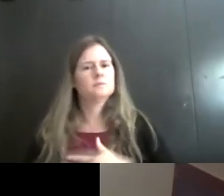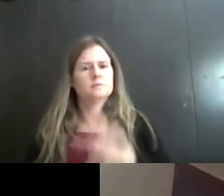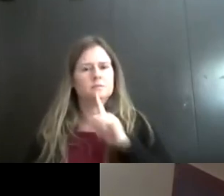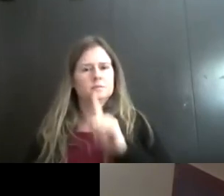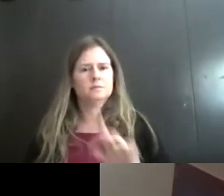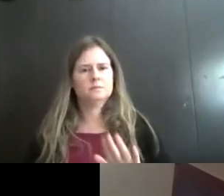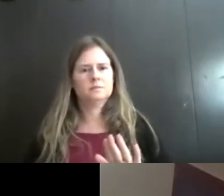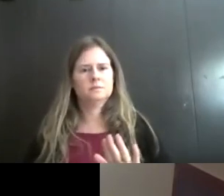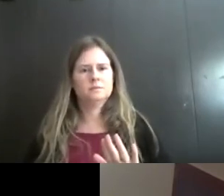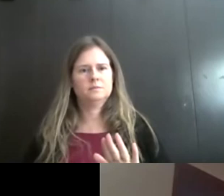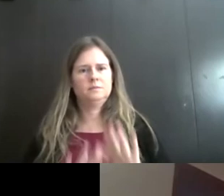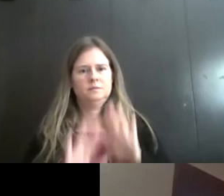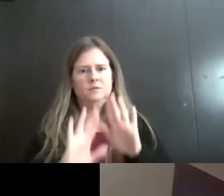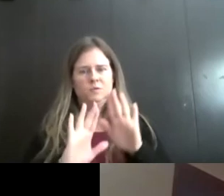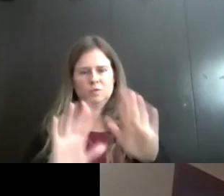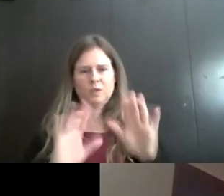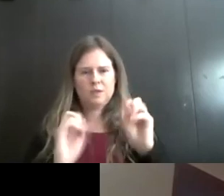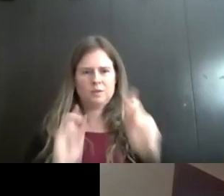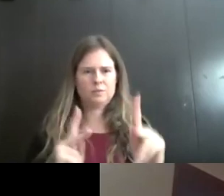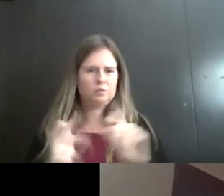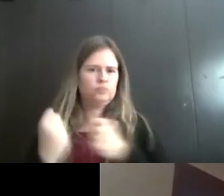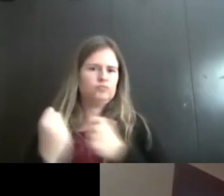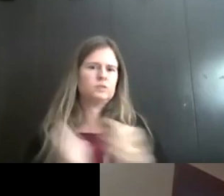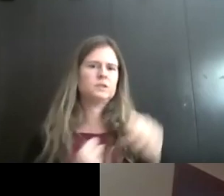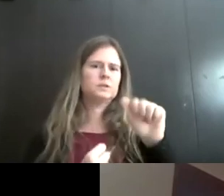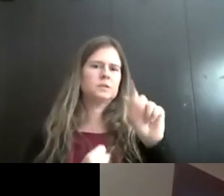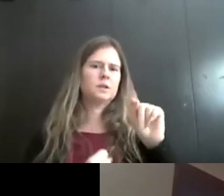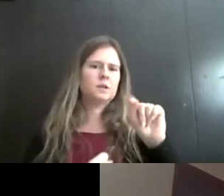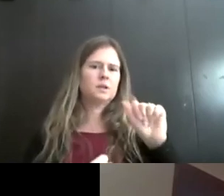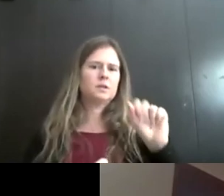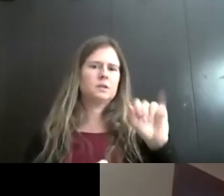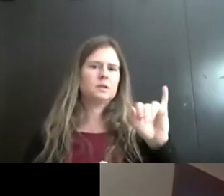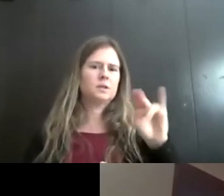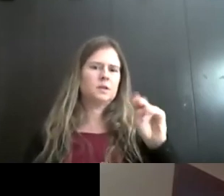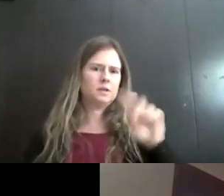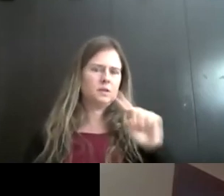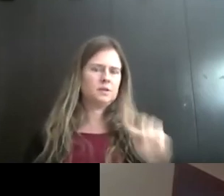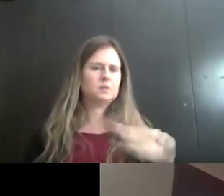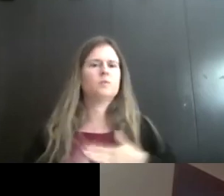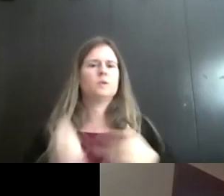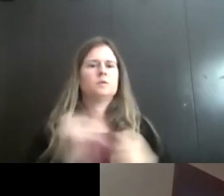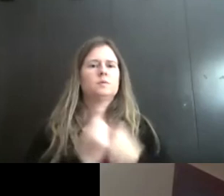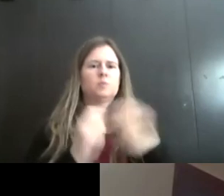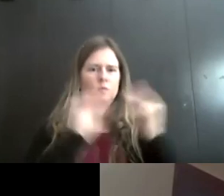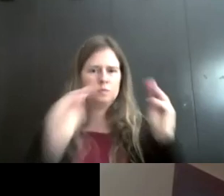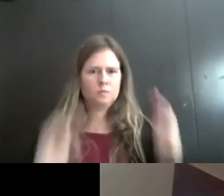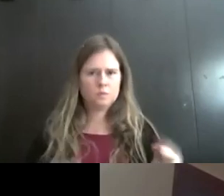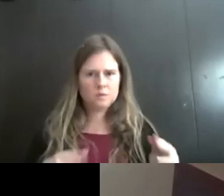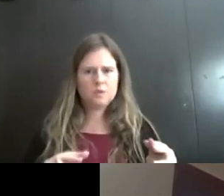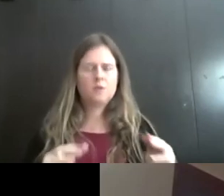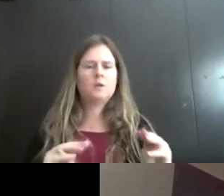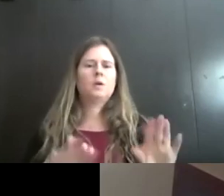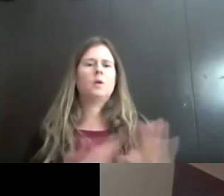beautiful wine country, drive on down to San Ynez and support them when that museum opens, because that's going to open the door